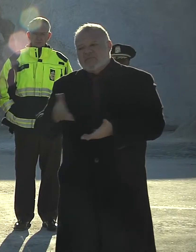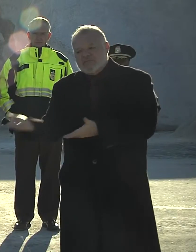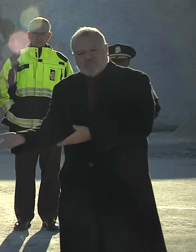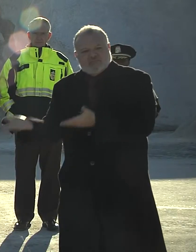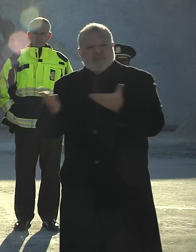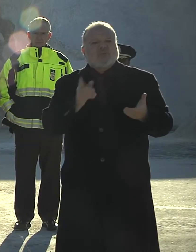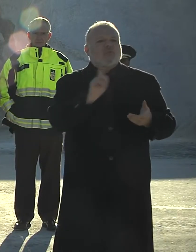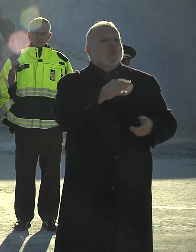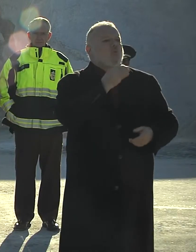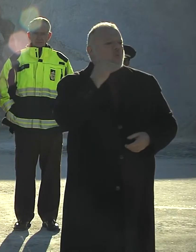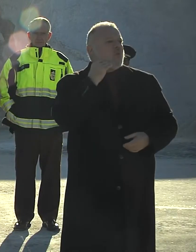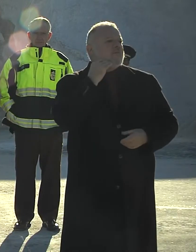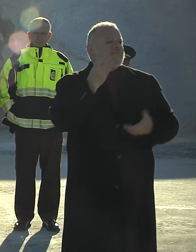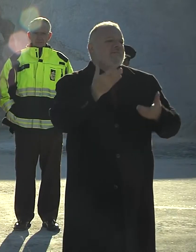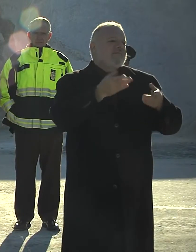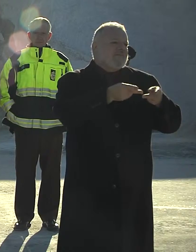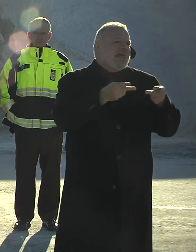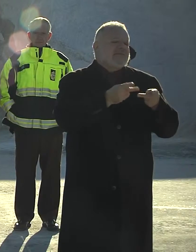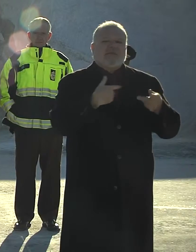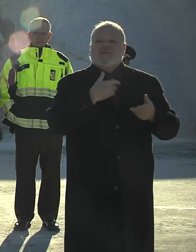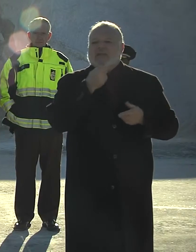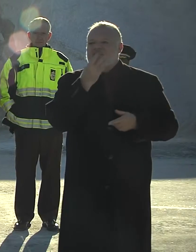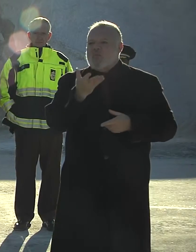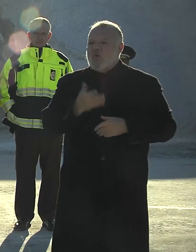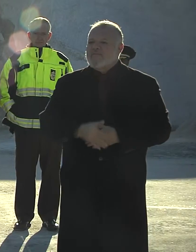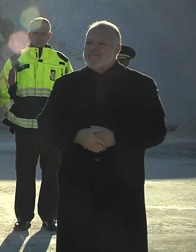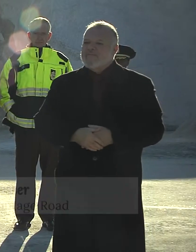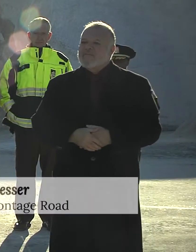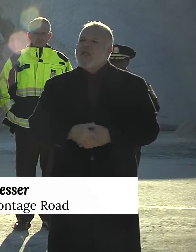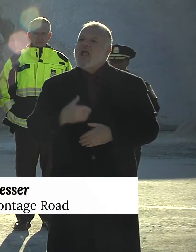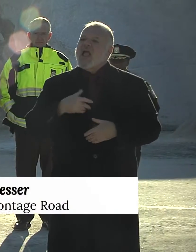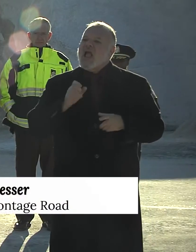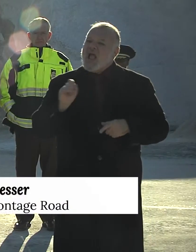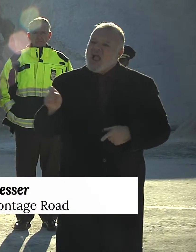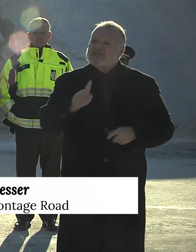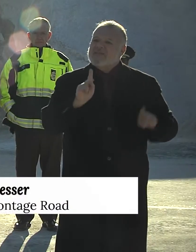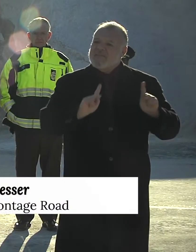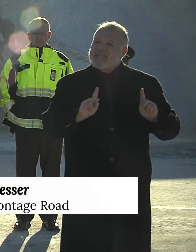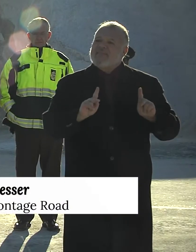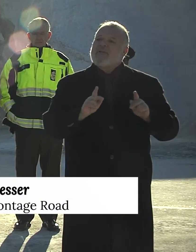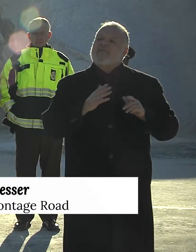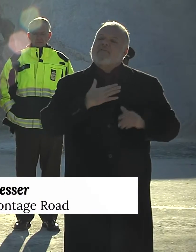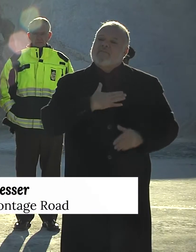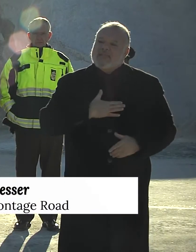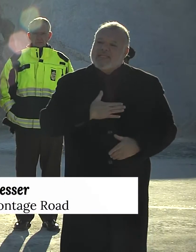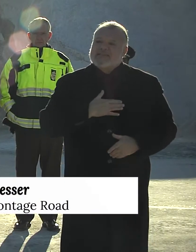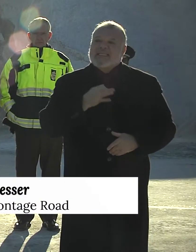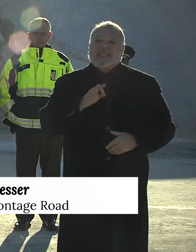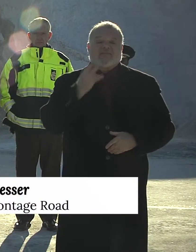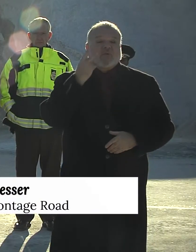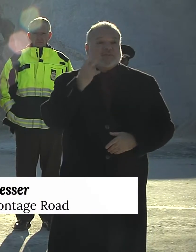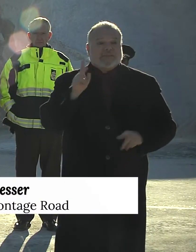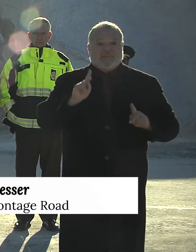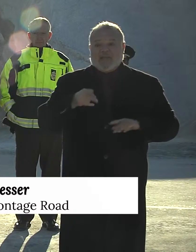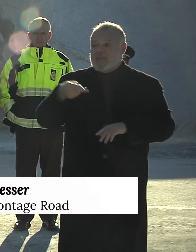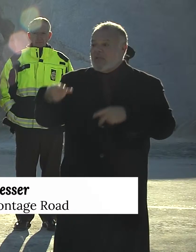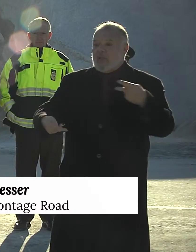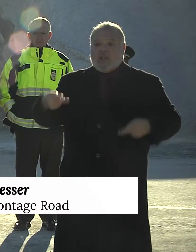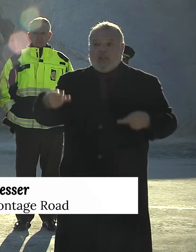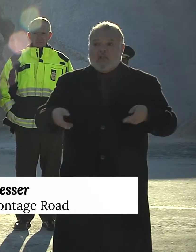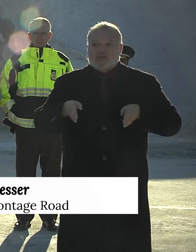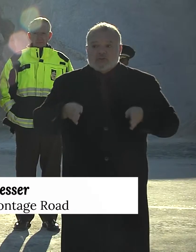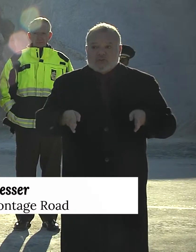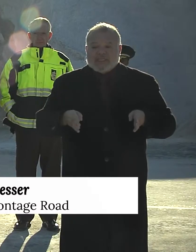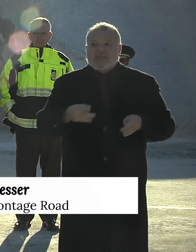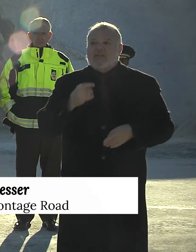ears. If you see any individual, anyone who looks vulnerable and they're on the street, we really want you not